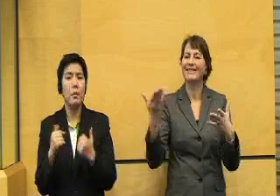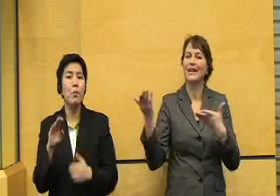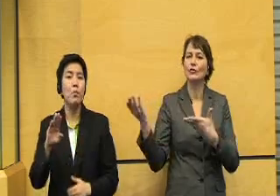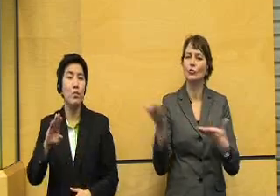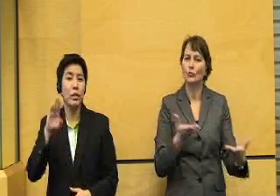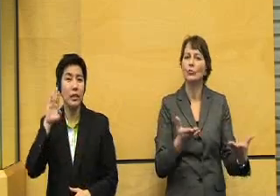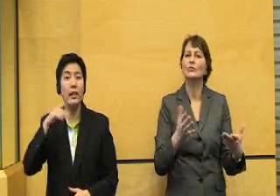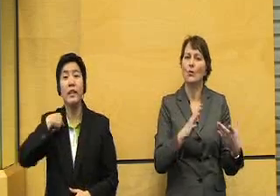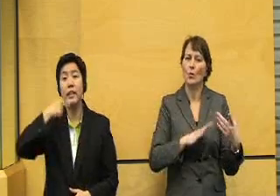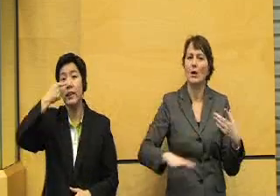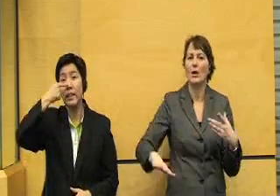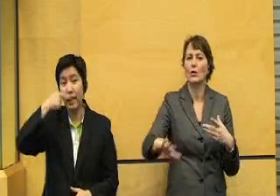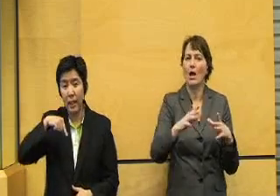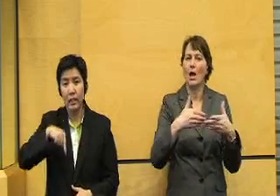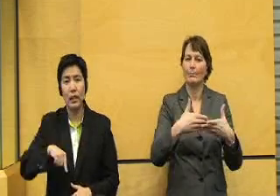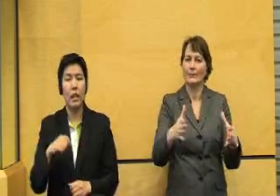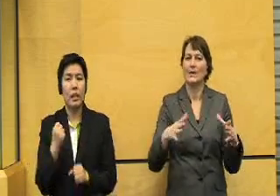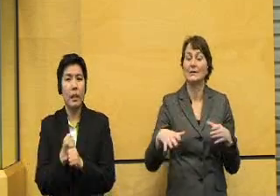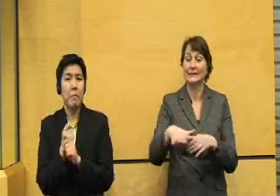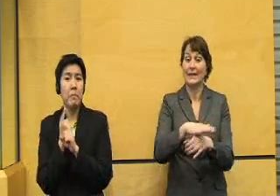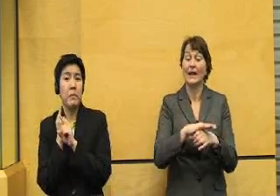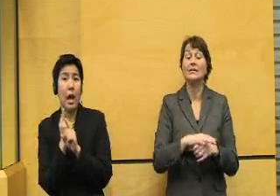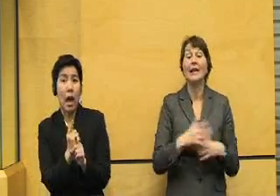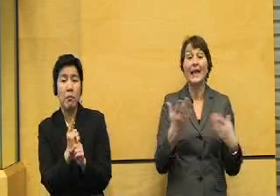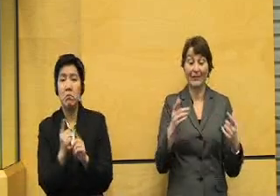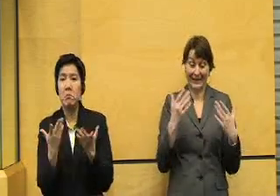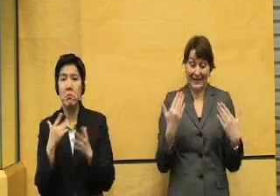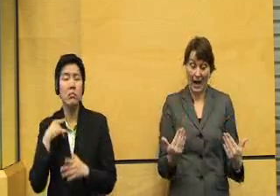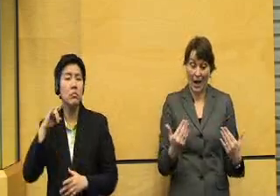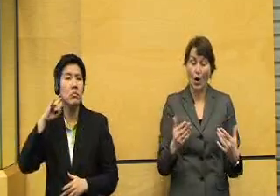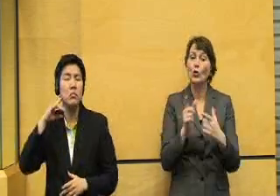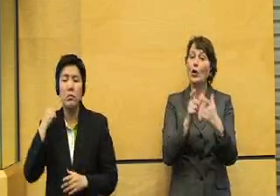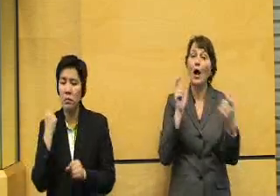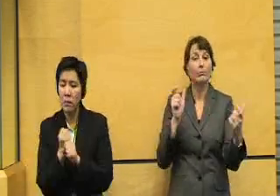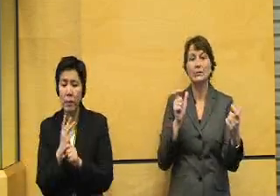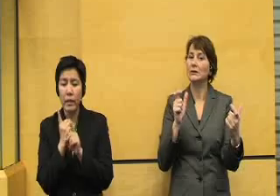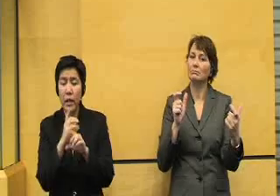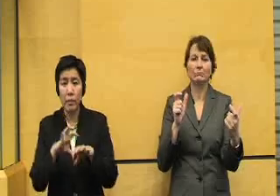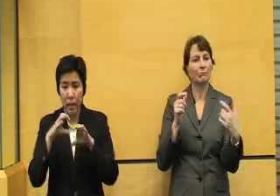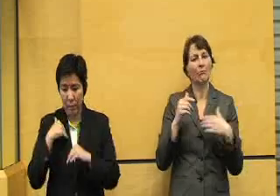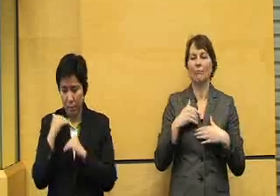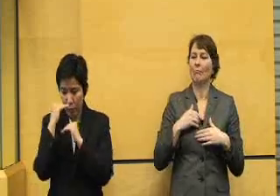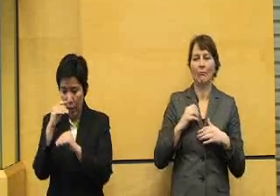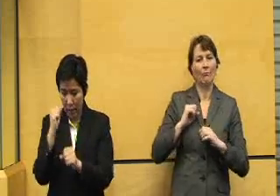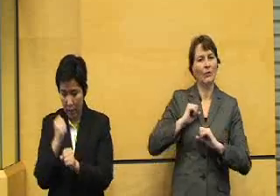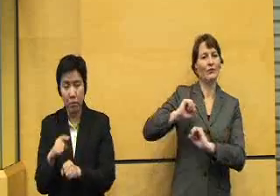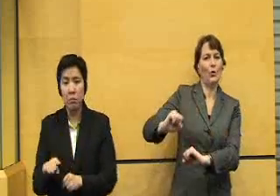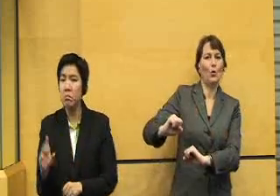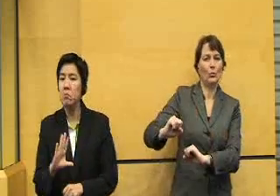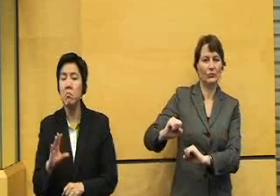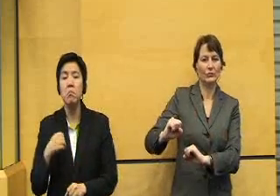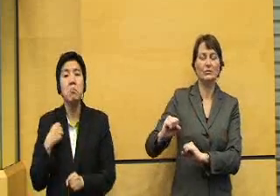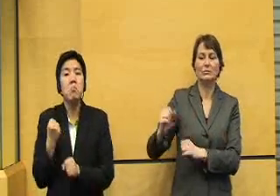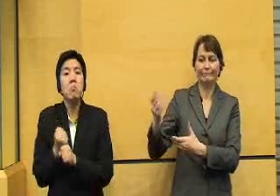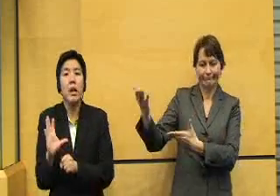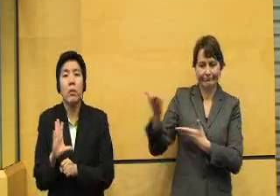not fulfill this requirement will need to pay a fee to the Empowerment